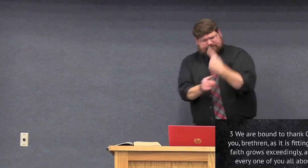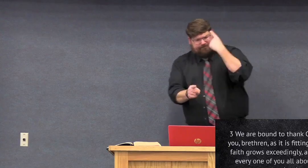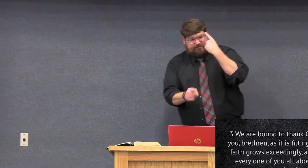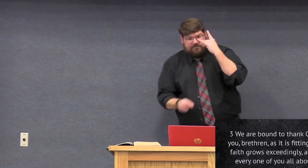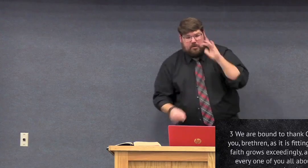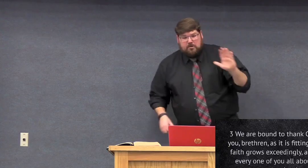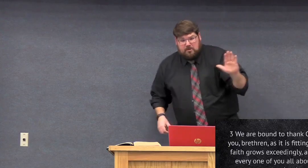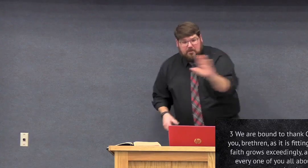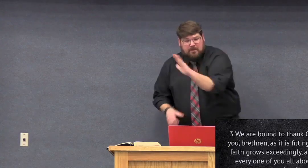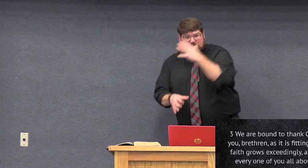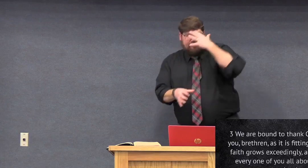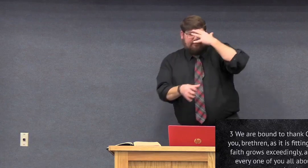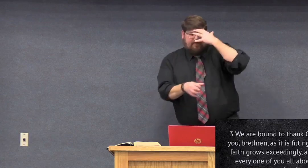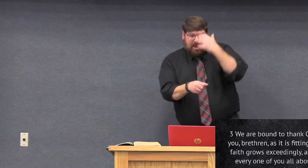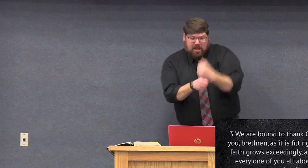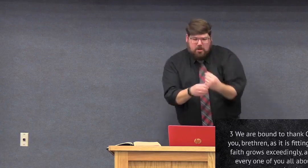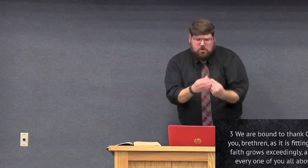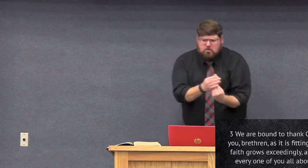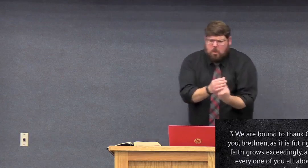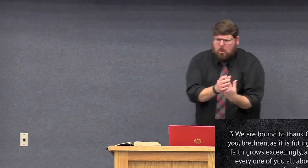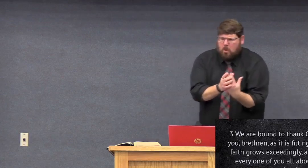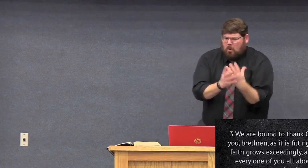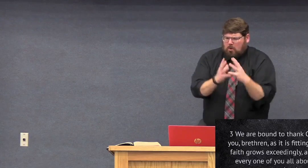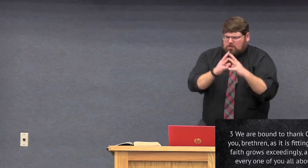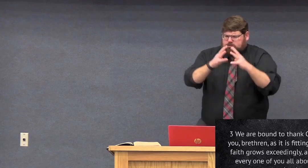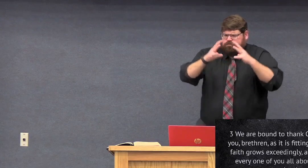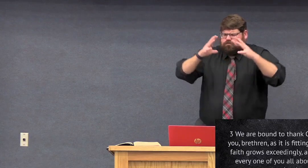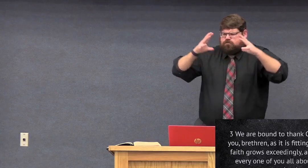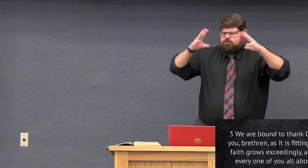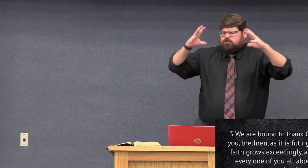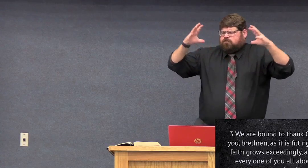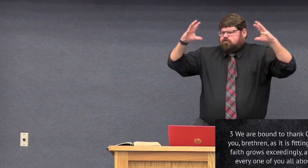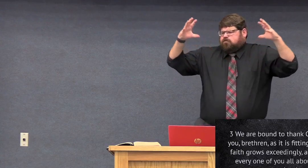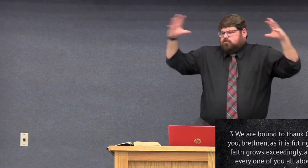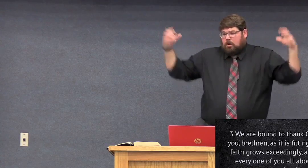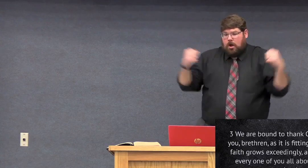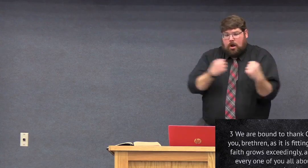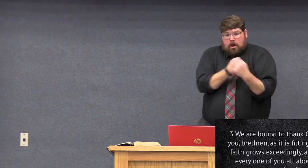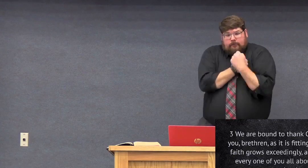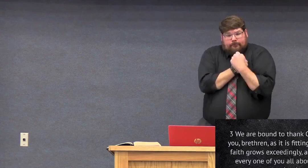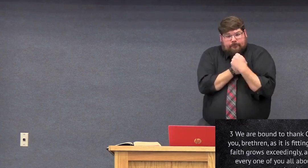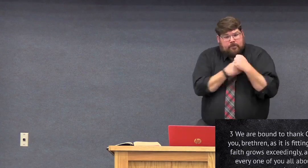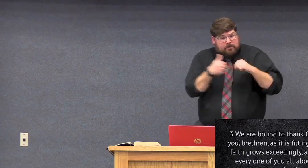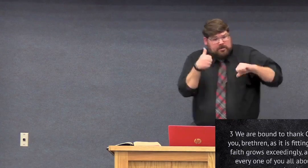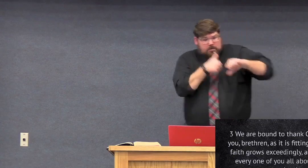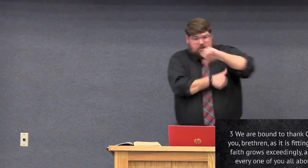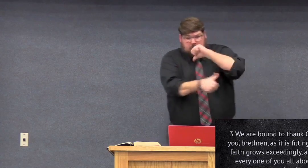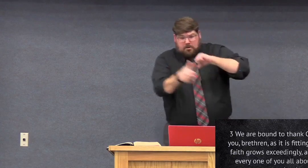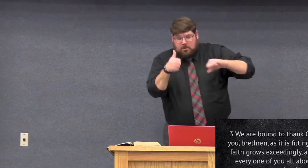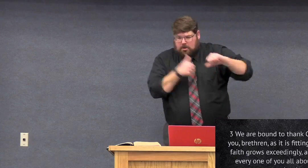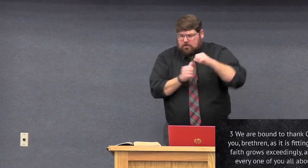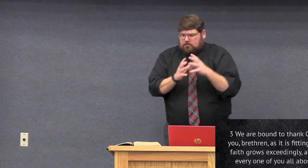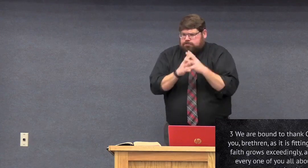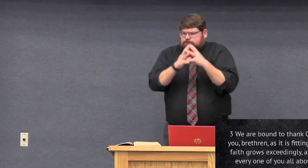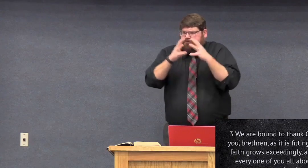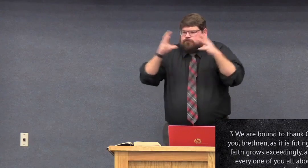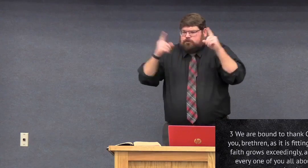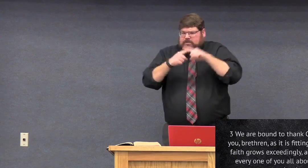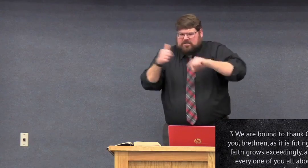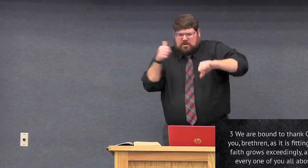thank God always for you, brethren, as it is right or fitting, because your faith grows exceedingly, and the love of every